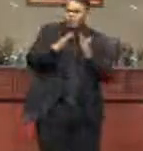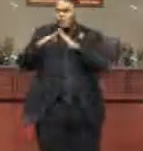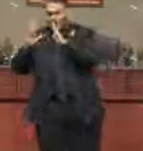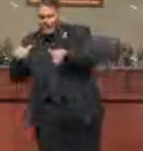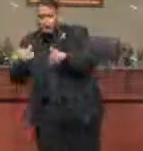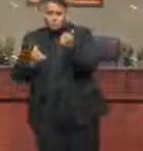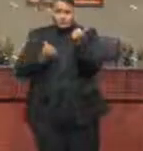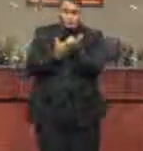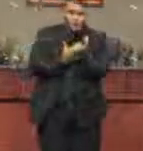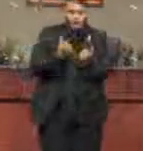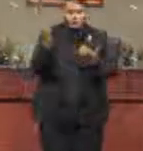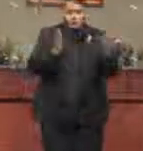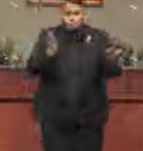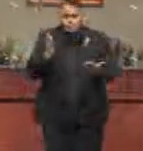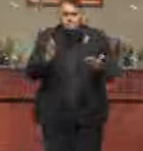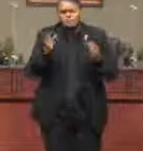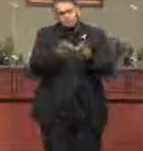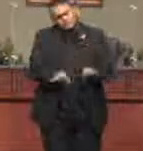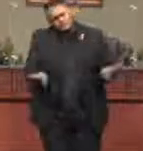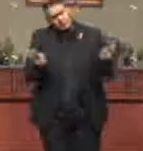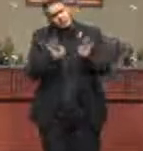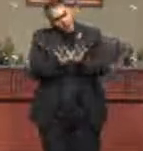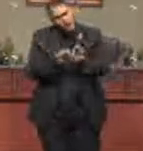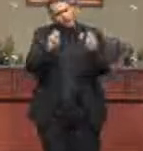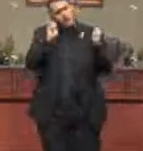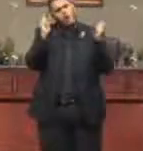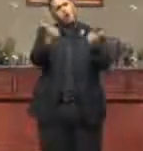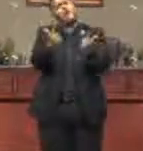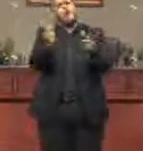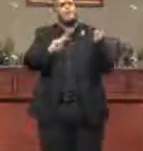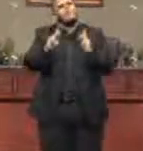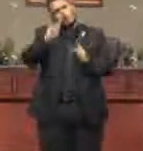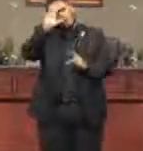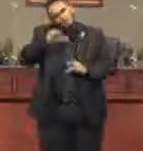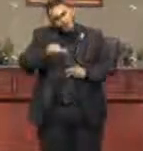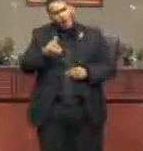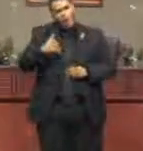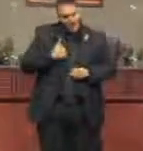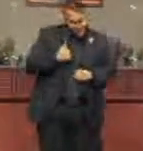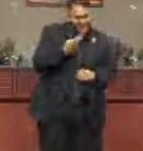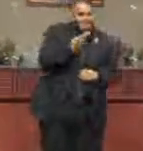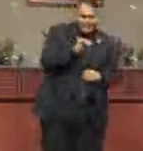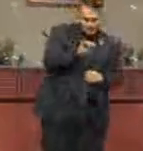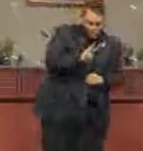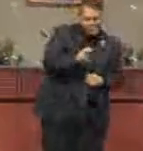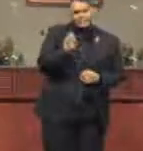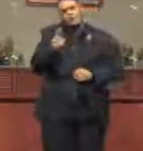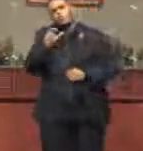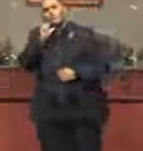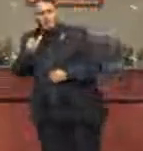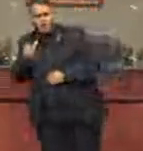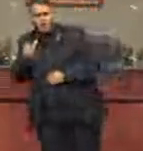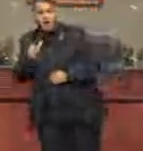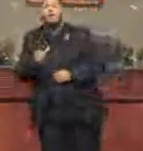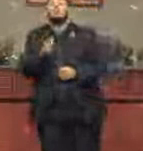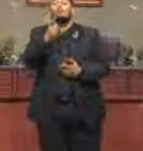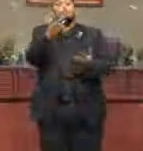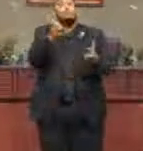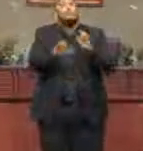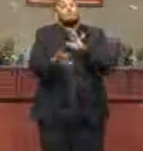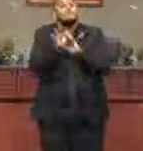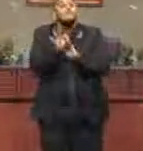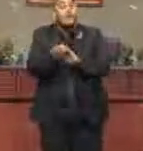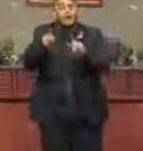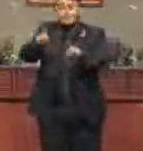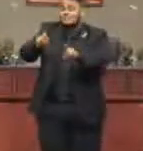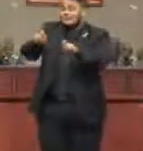for everyone to know their status, whether they're HIV or not. To find a testing location services